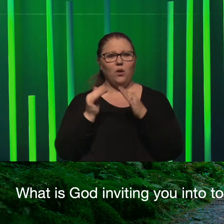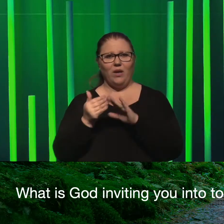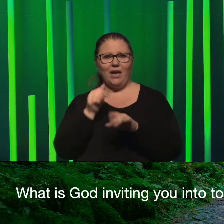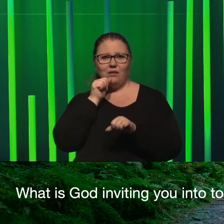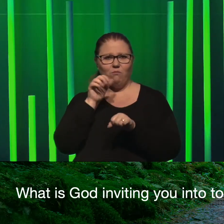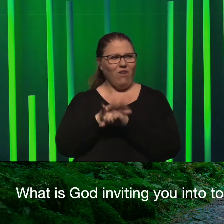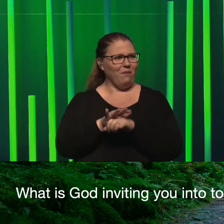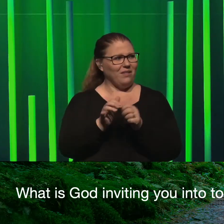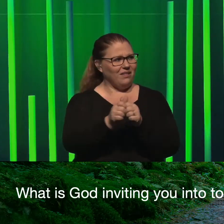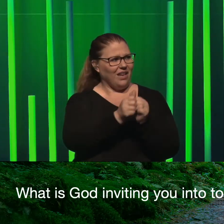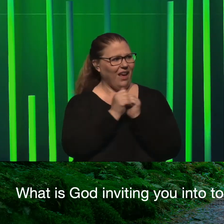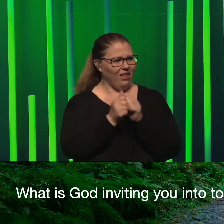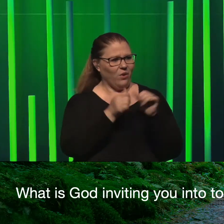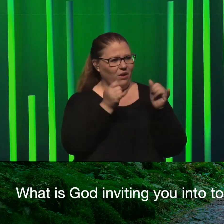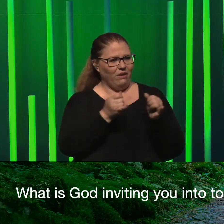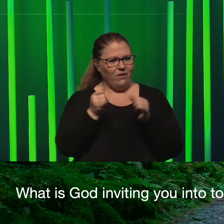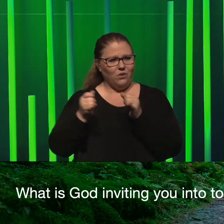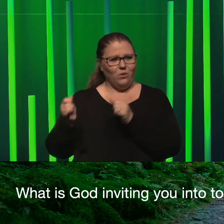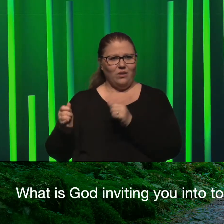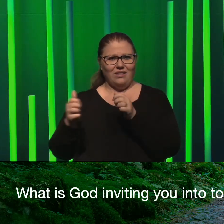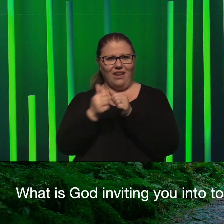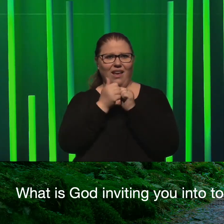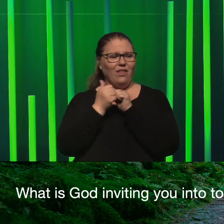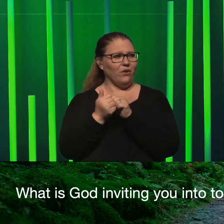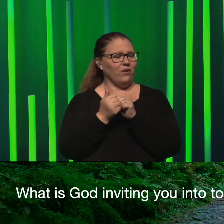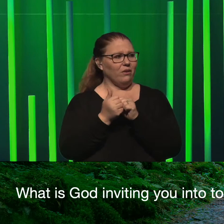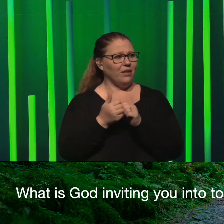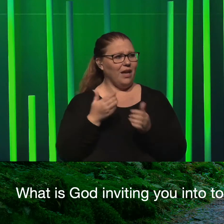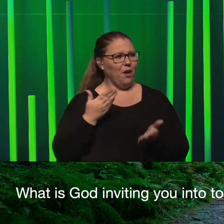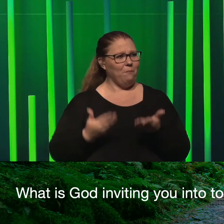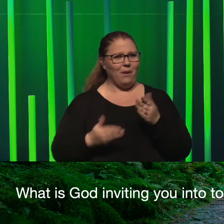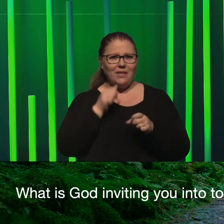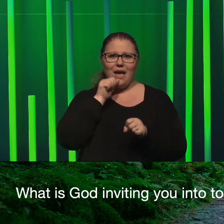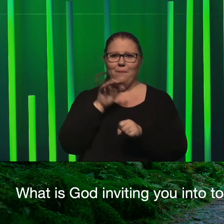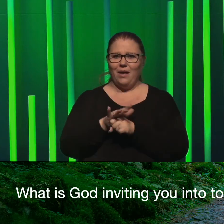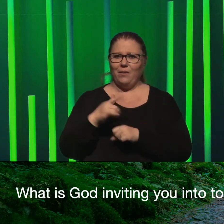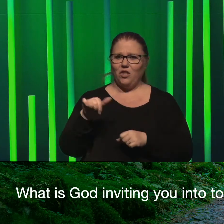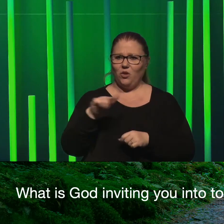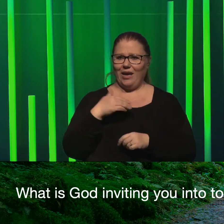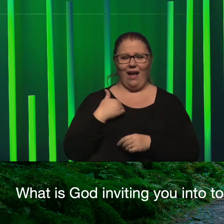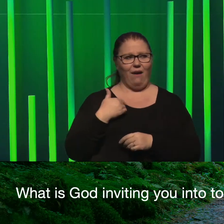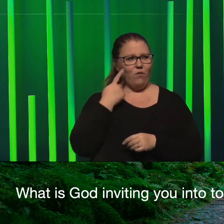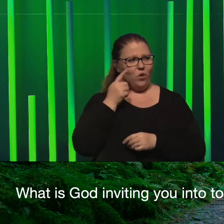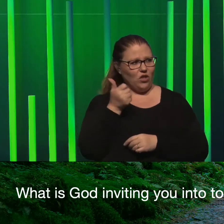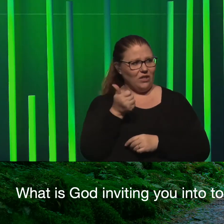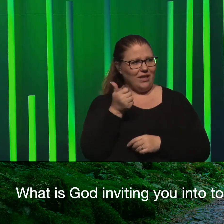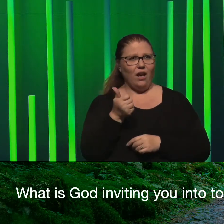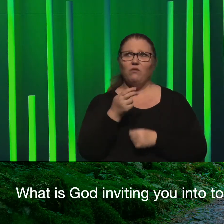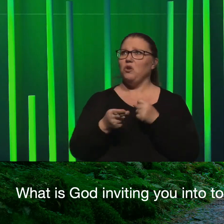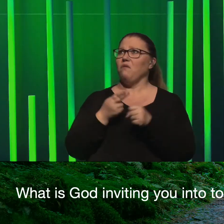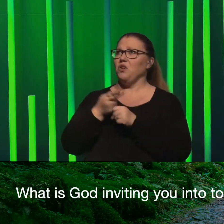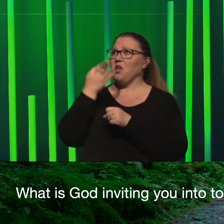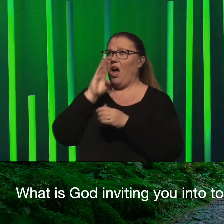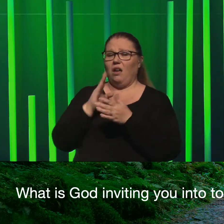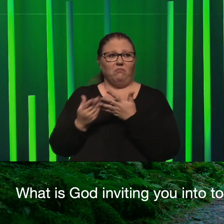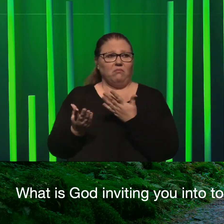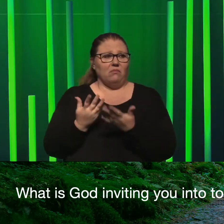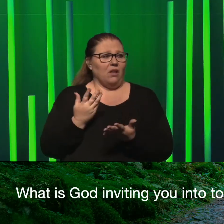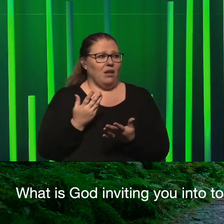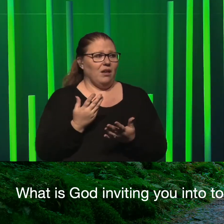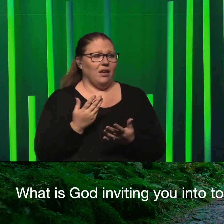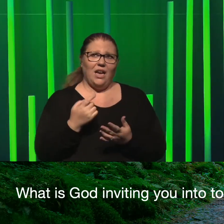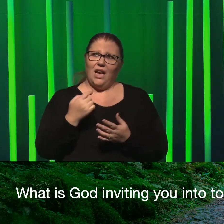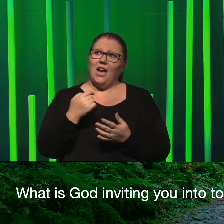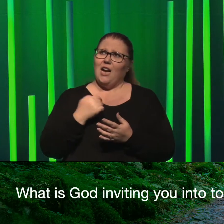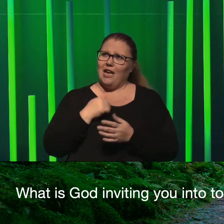together as individuals, right? So just, maybe there's just this commitment you can make to yourself, to the universe, to God. Hey, I'm in this for